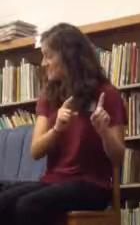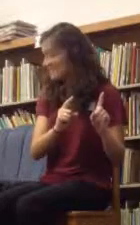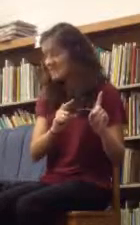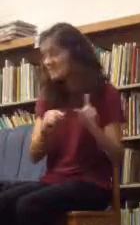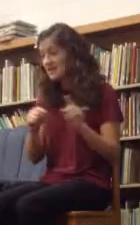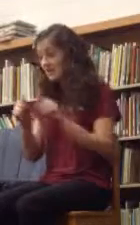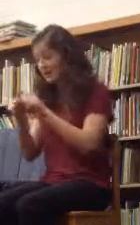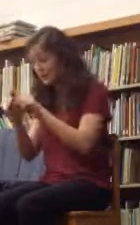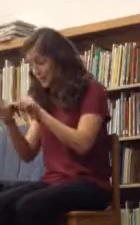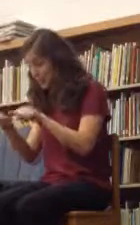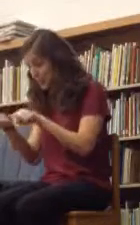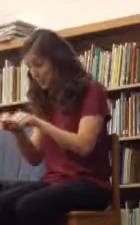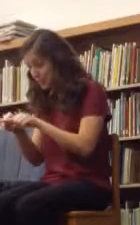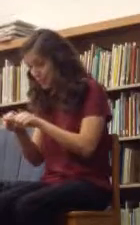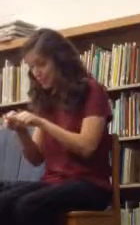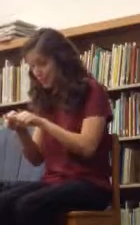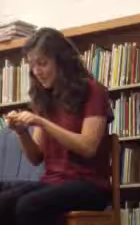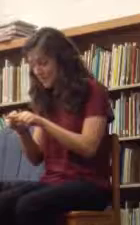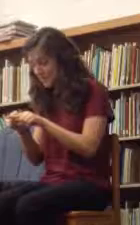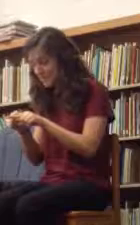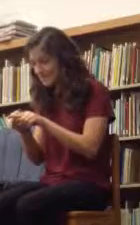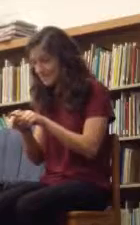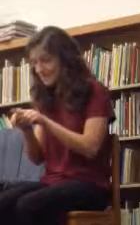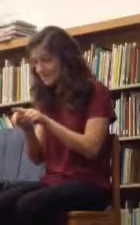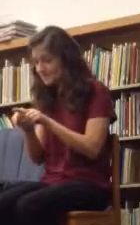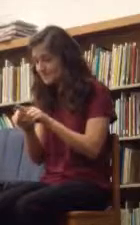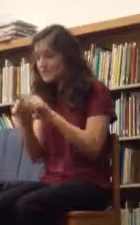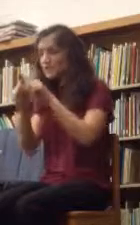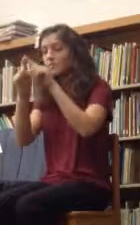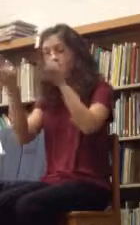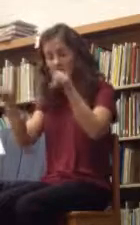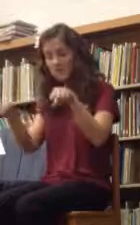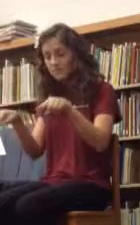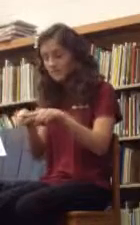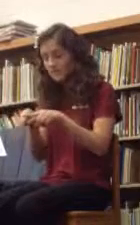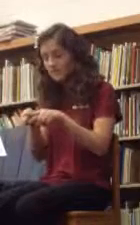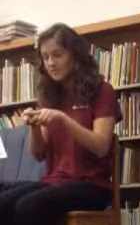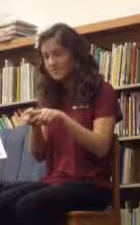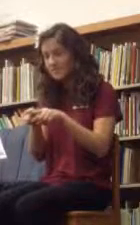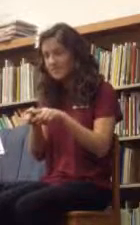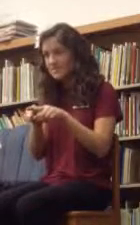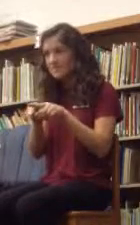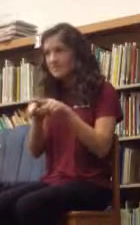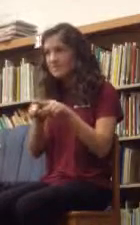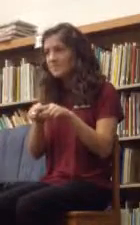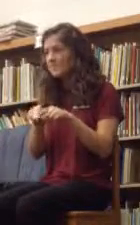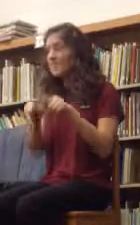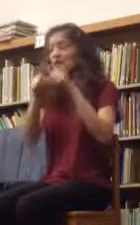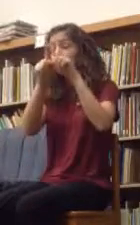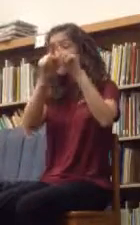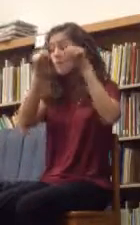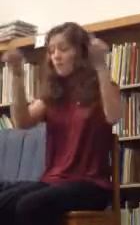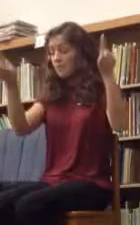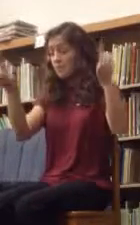past small squares and medium squares and